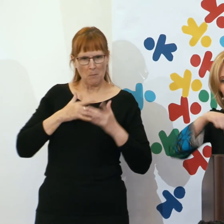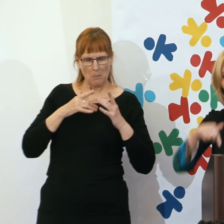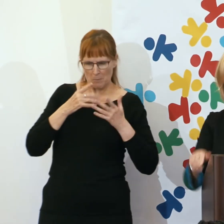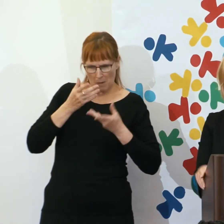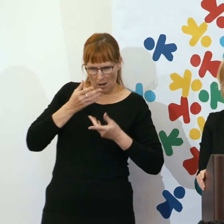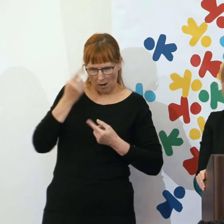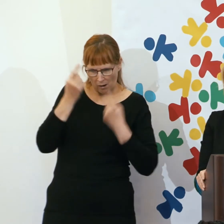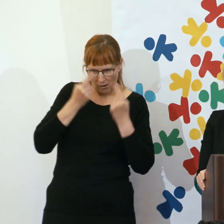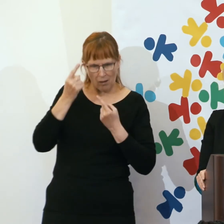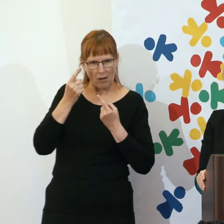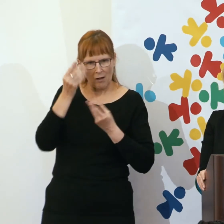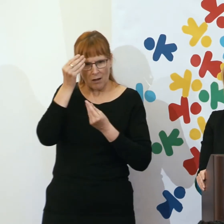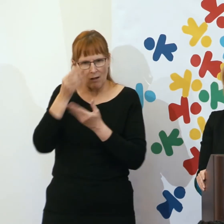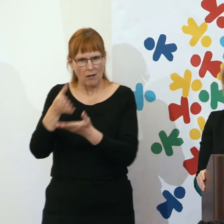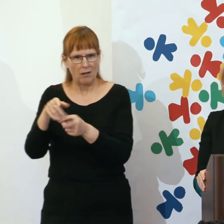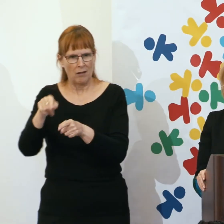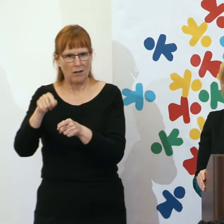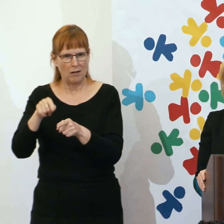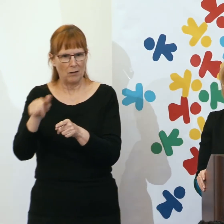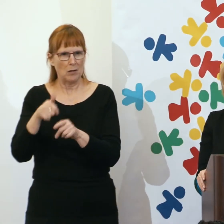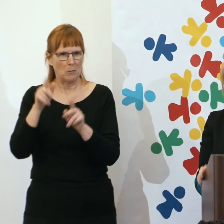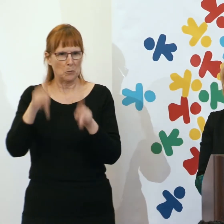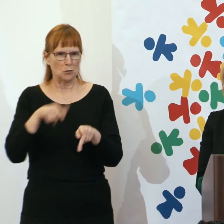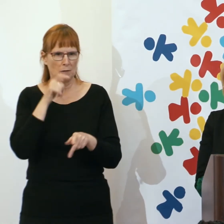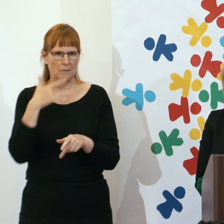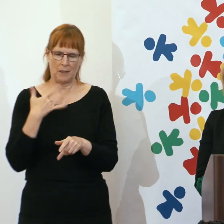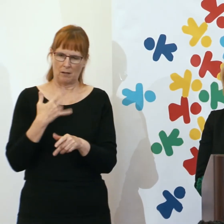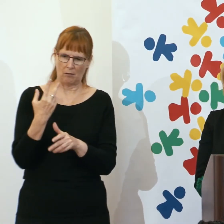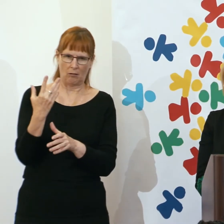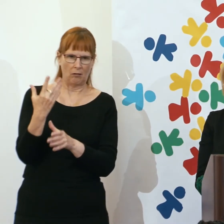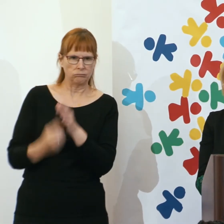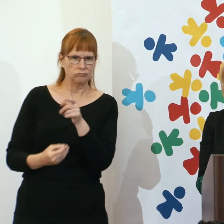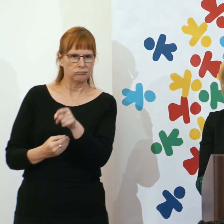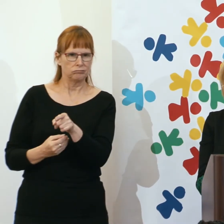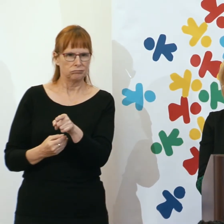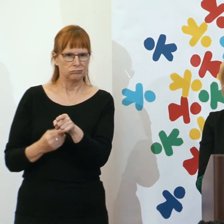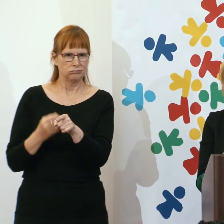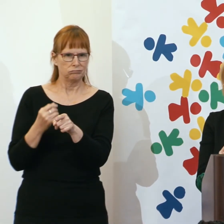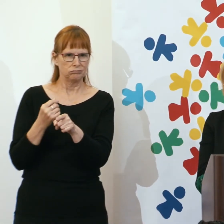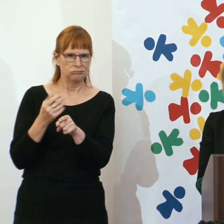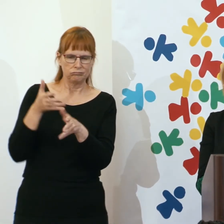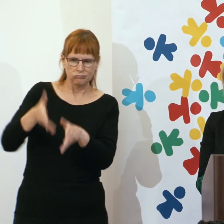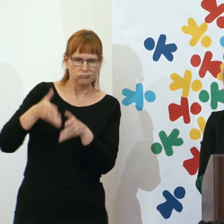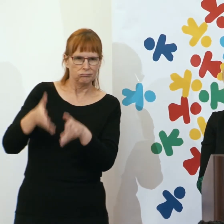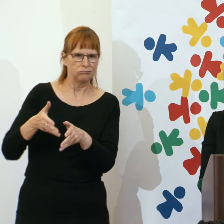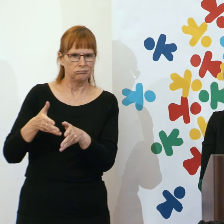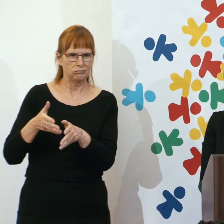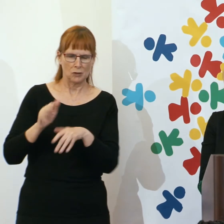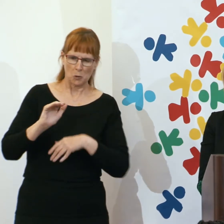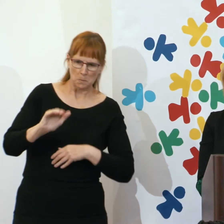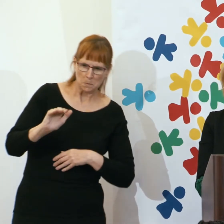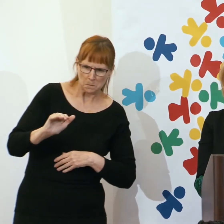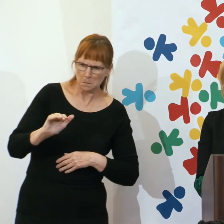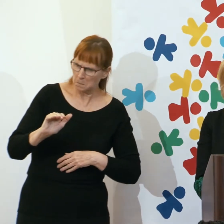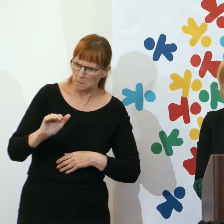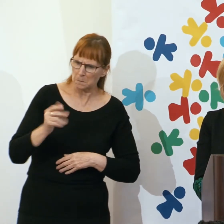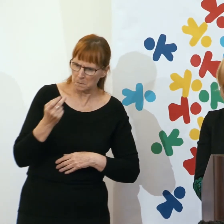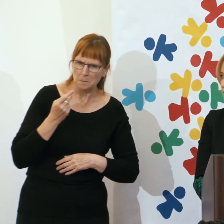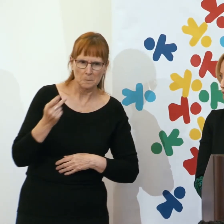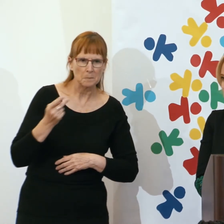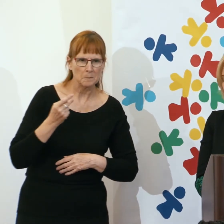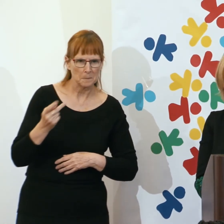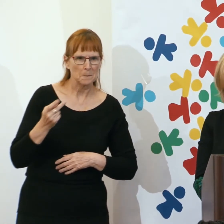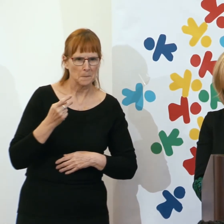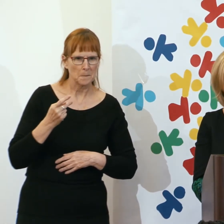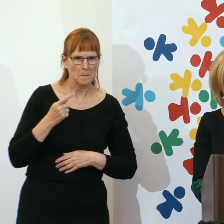person will be us. So the other part of my dream is that someone will also be there for us when we're